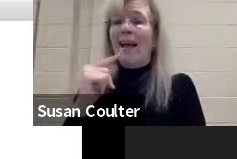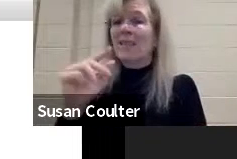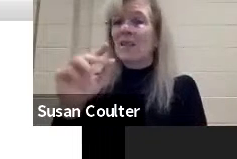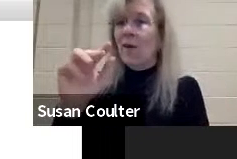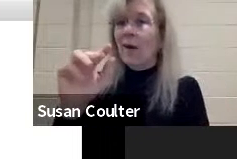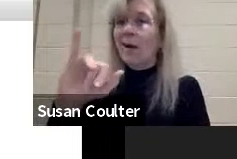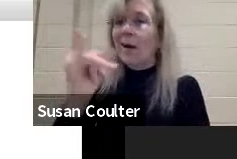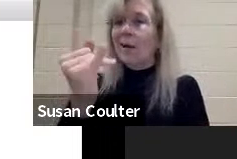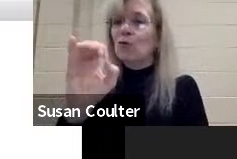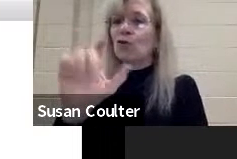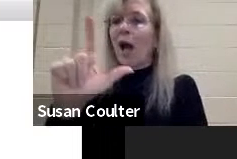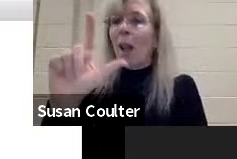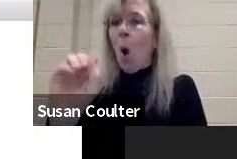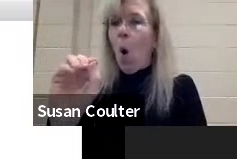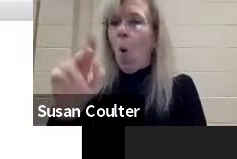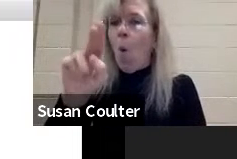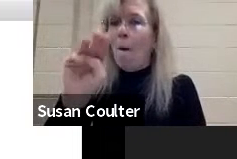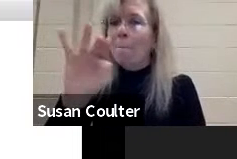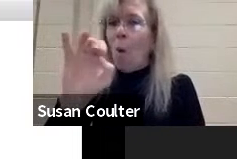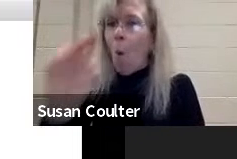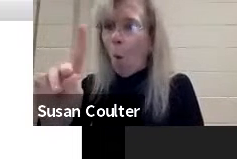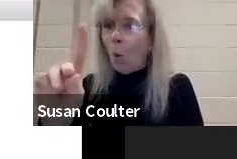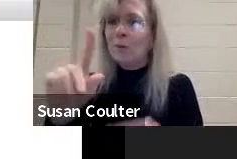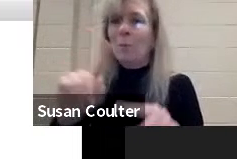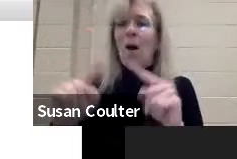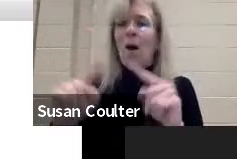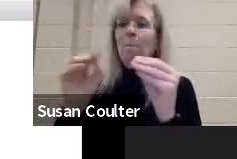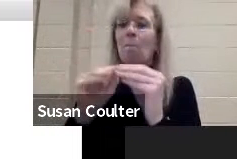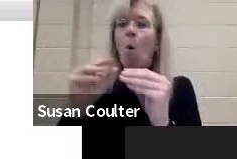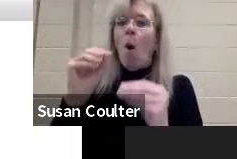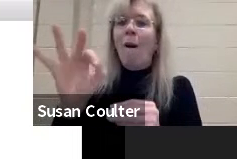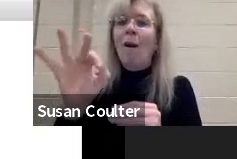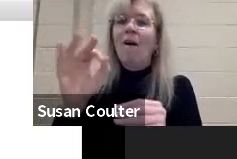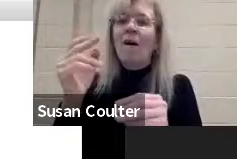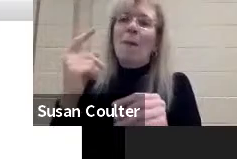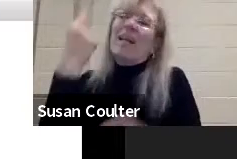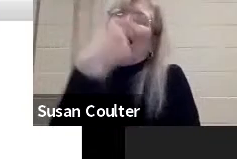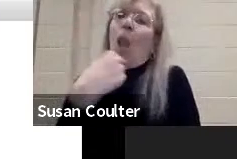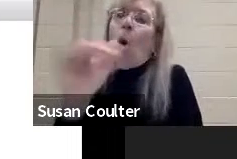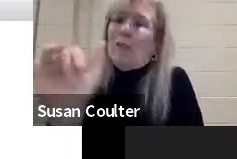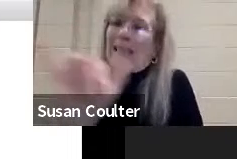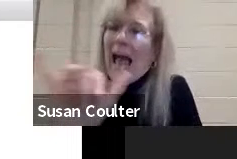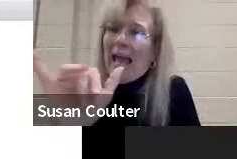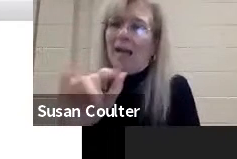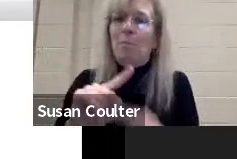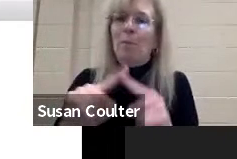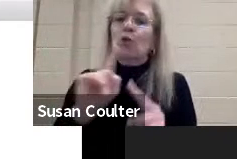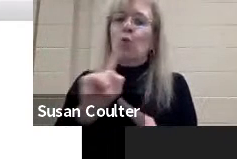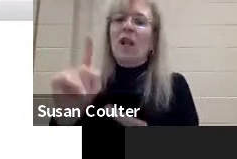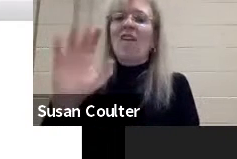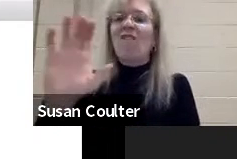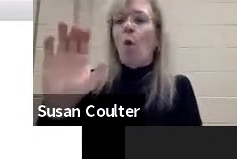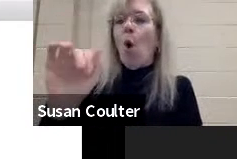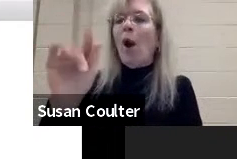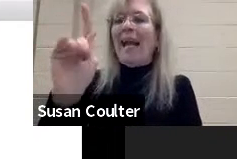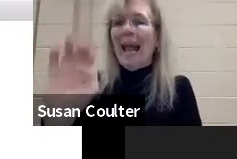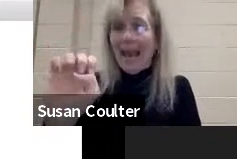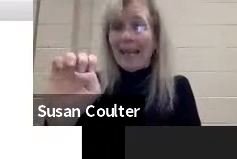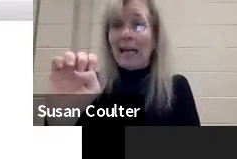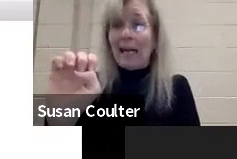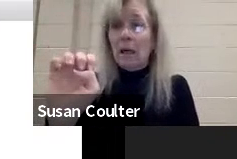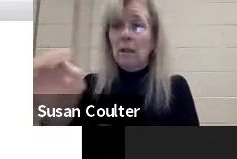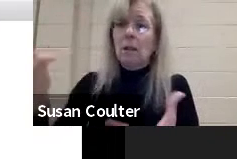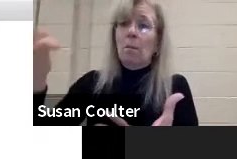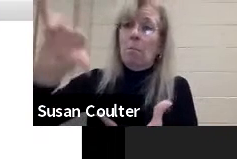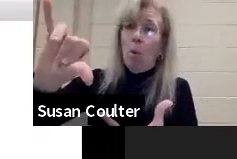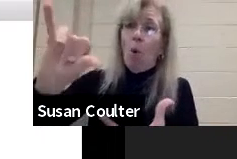Below it has the Jello mold, but more, I mean, it looks like, but it's really for